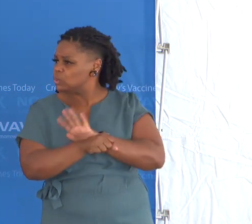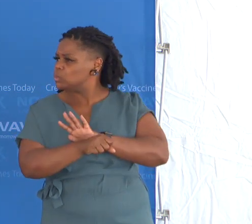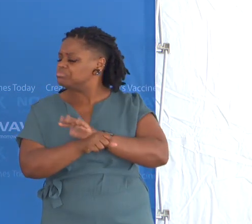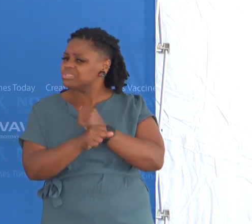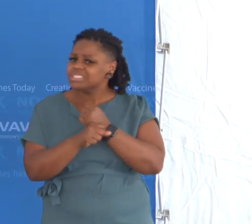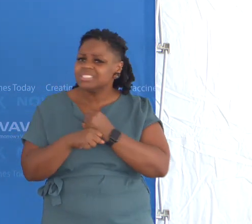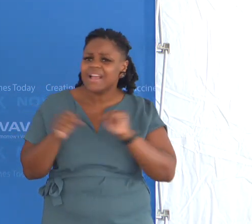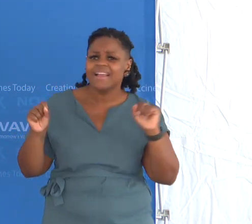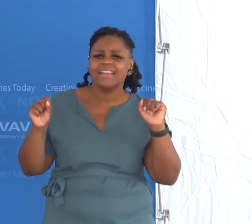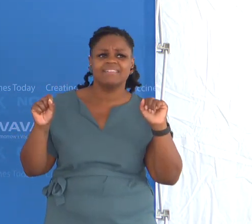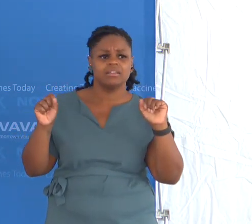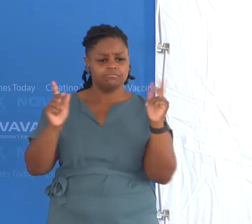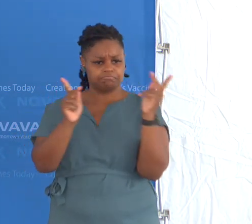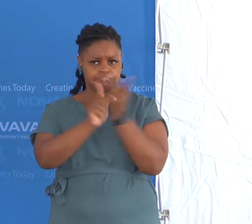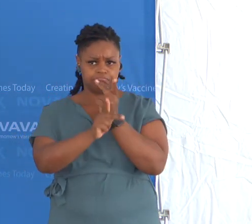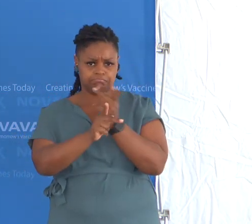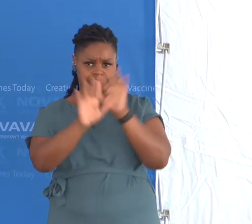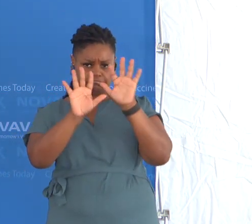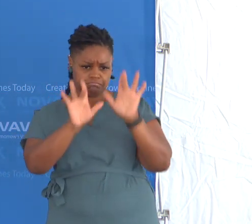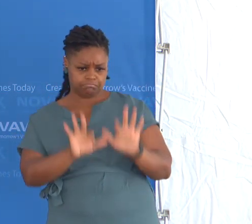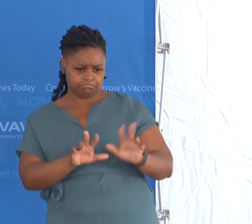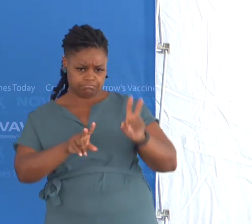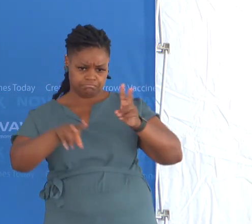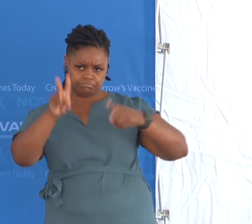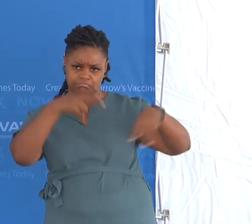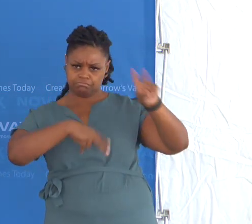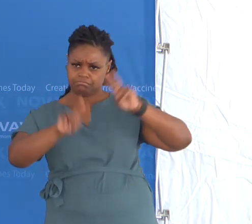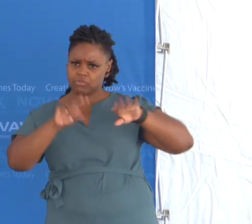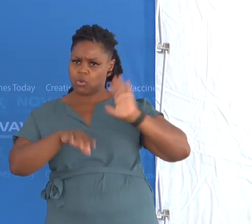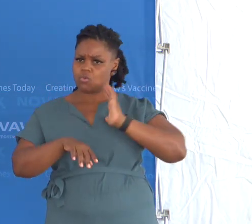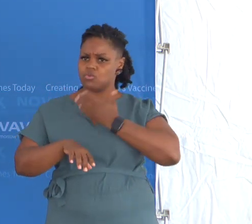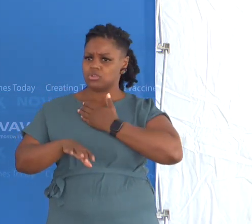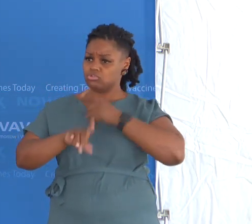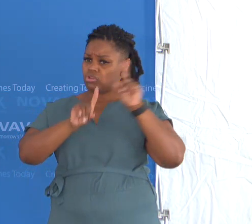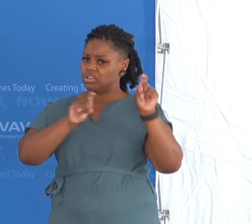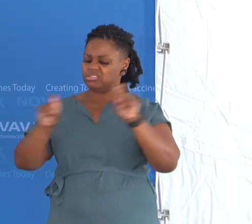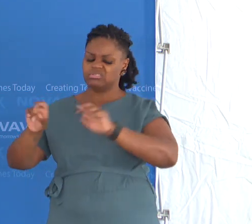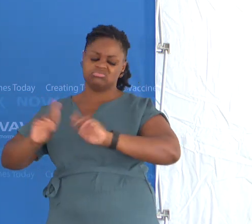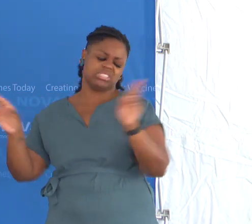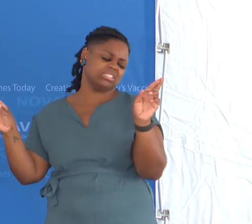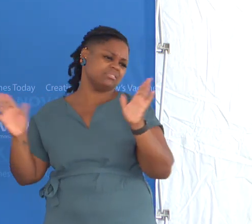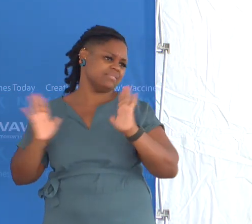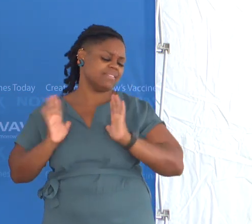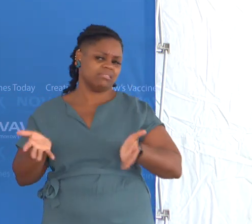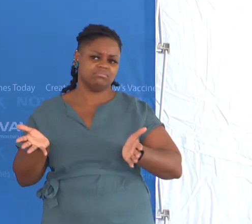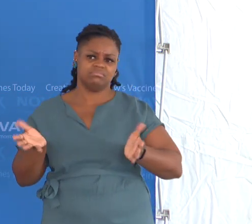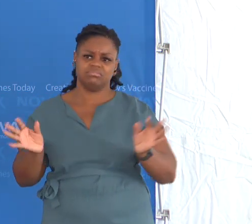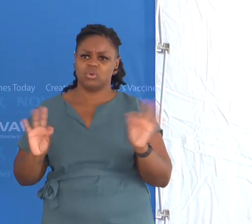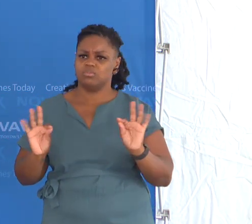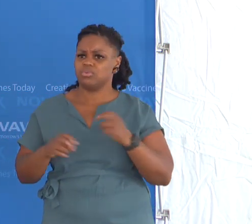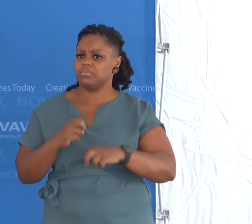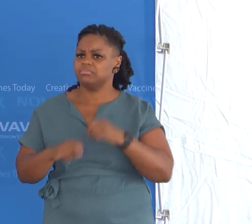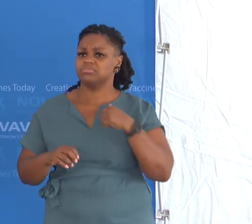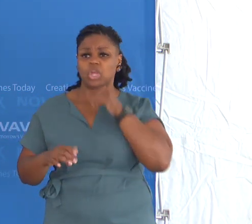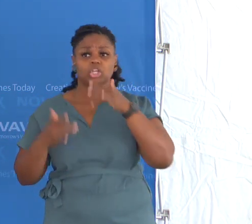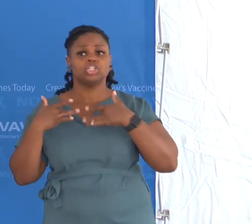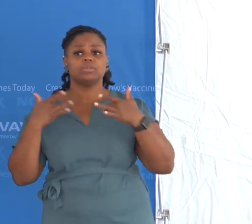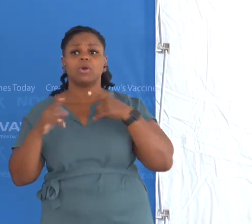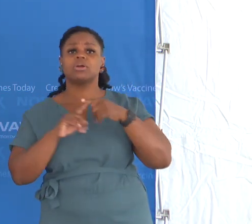calculations and monitoring throughout the trials, and so that I don't think had any impact on us.